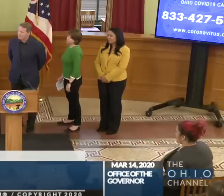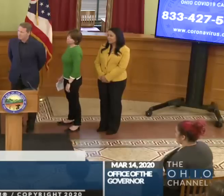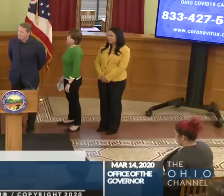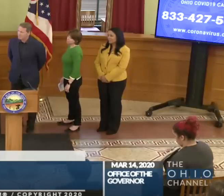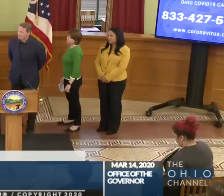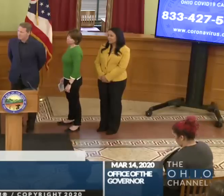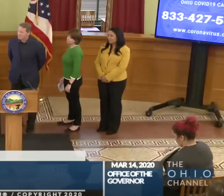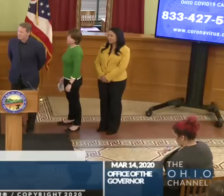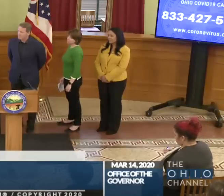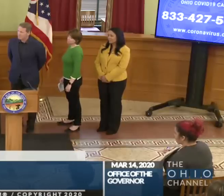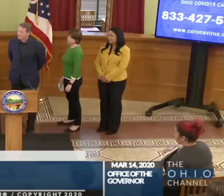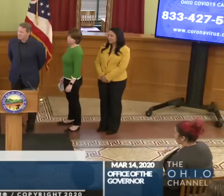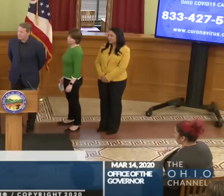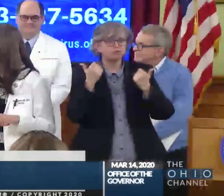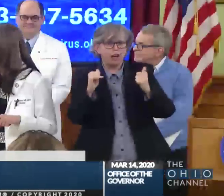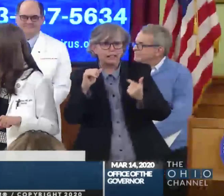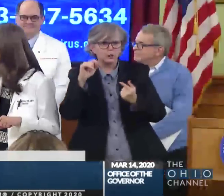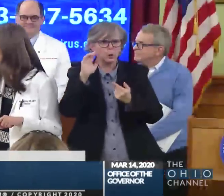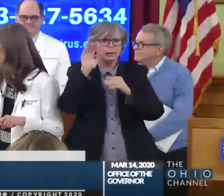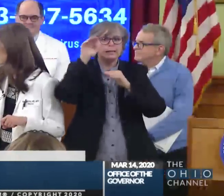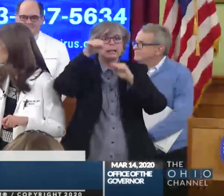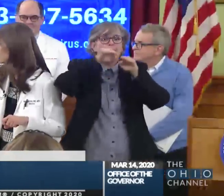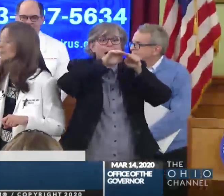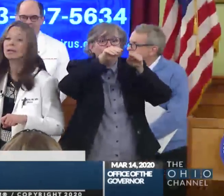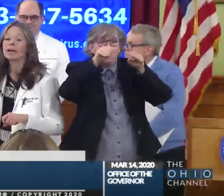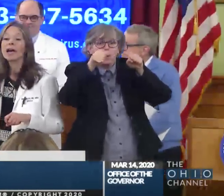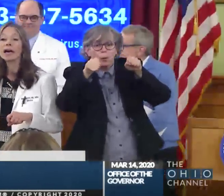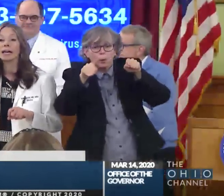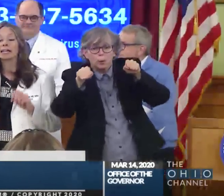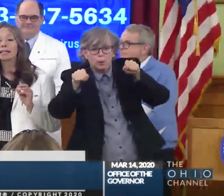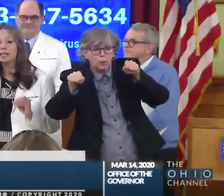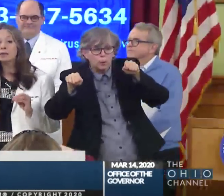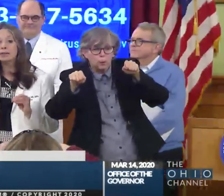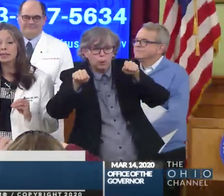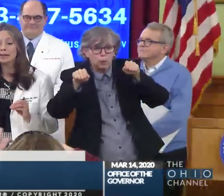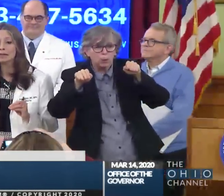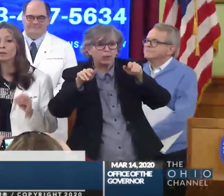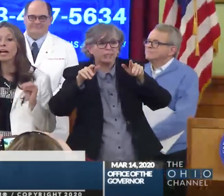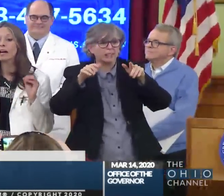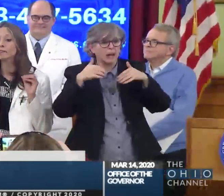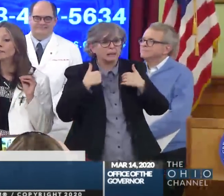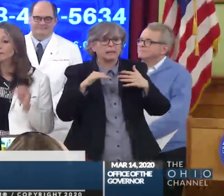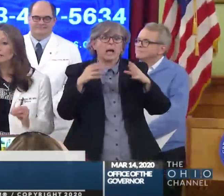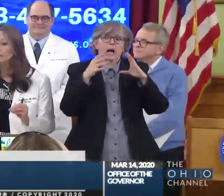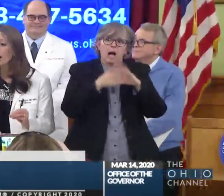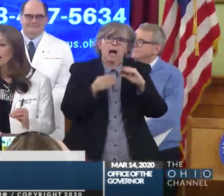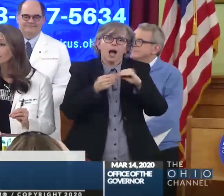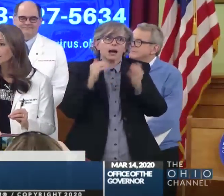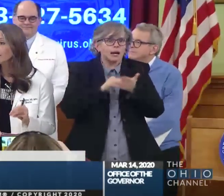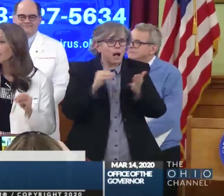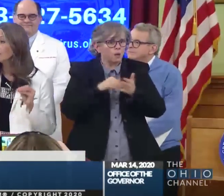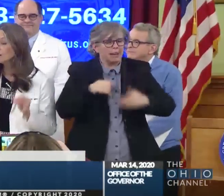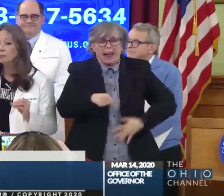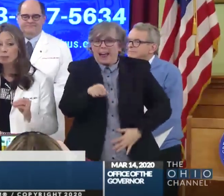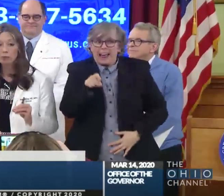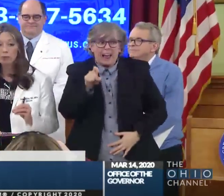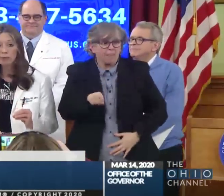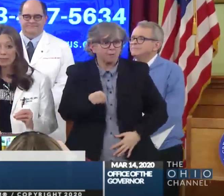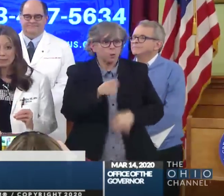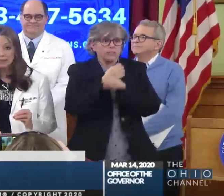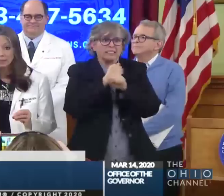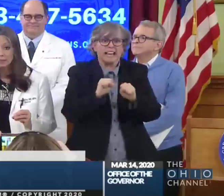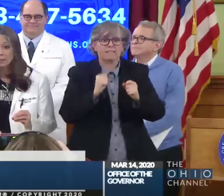trying to make this a less steep upswing. And I keep saying this, we have to save lives and keep